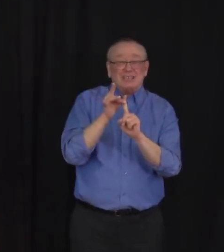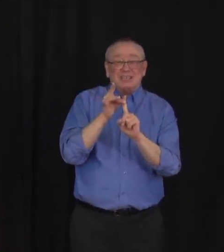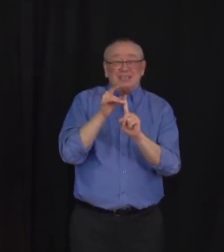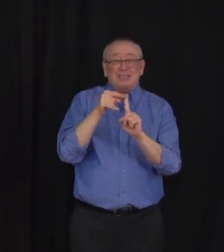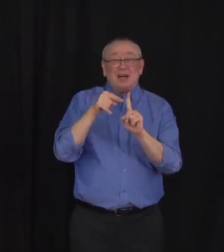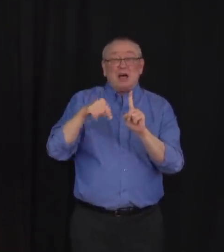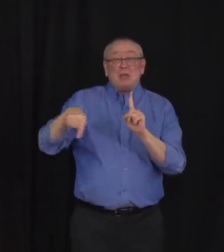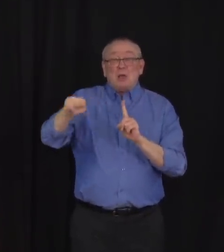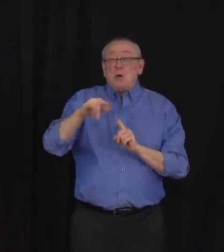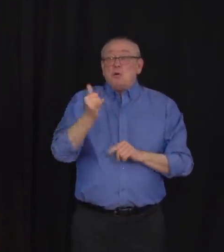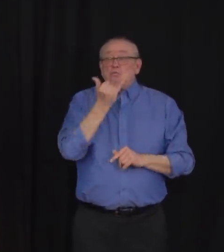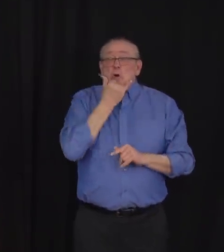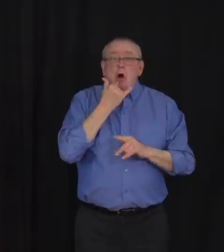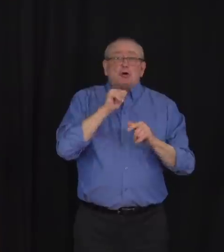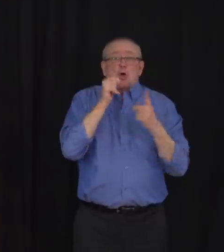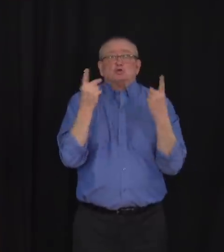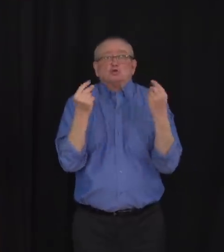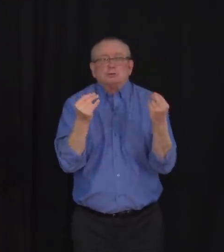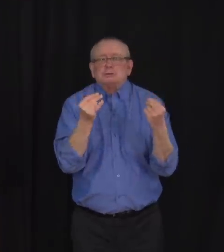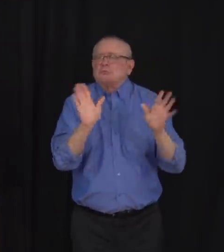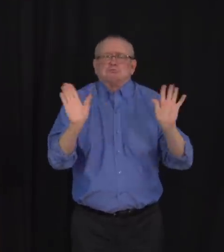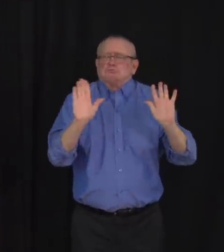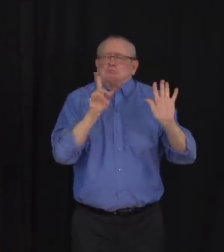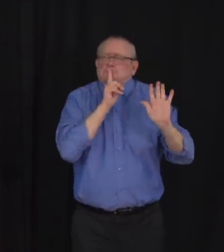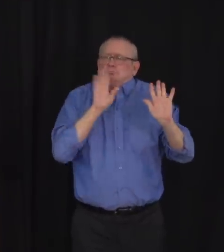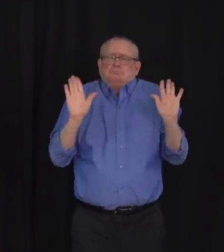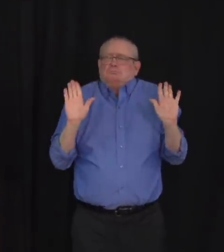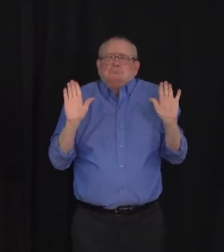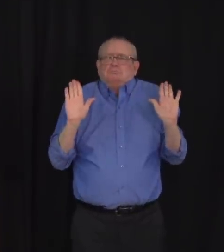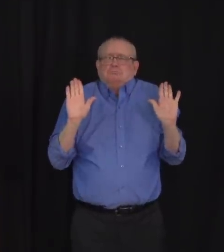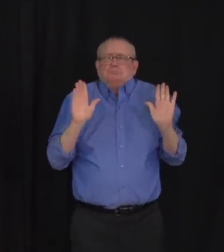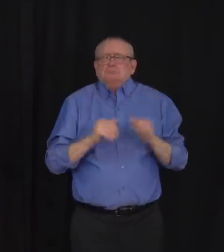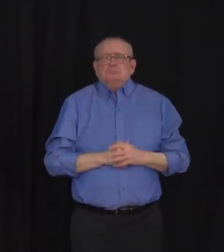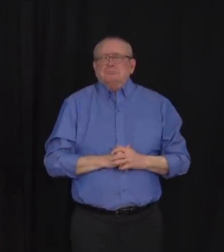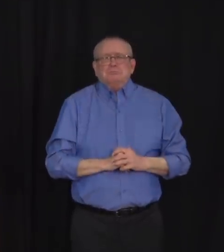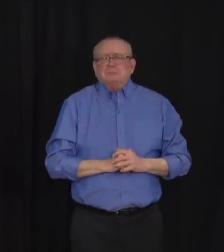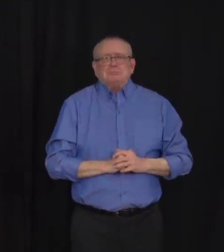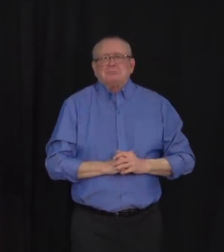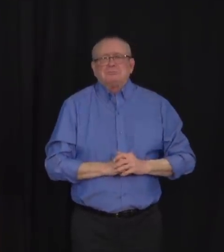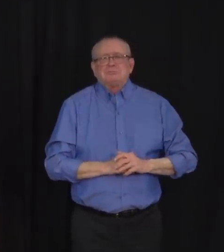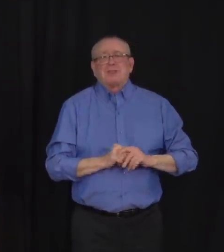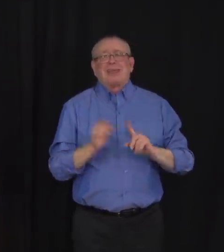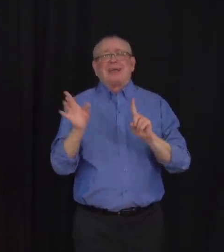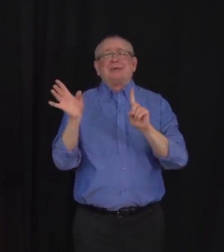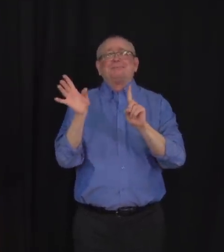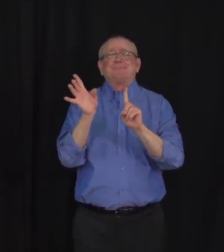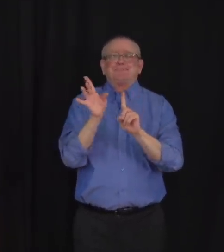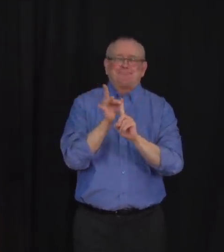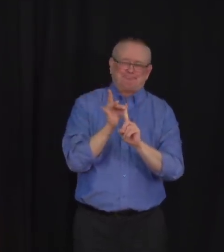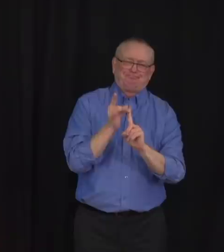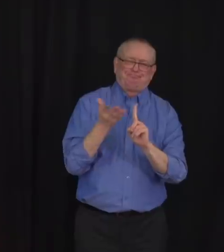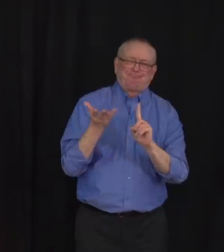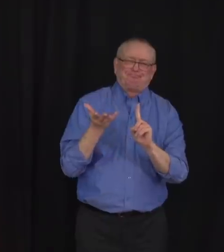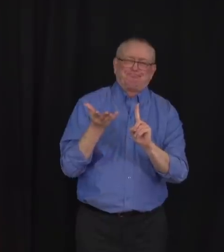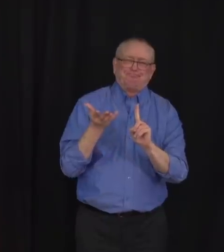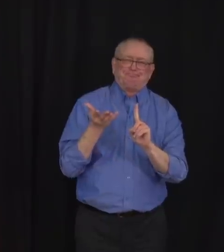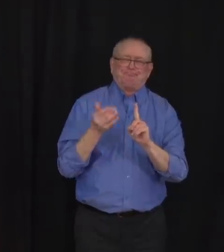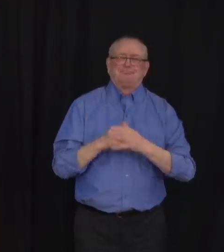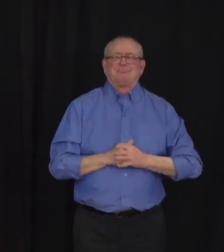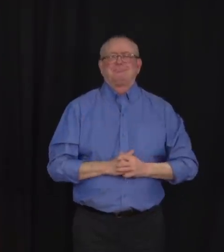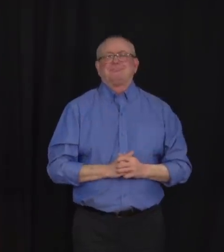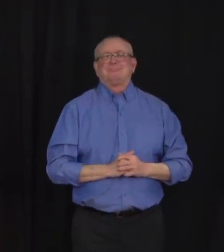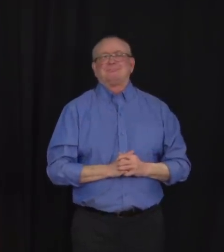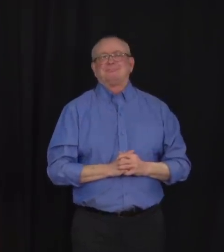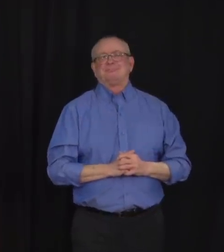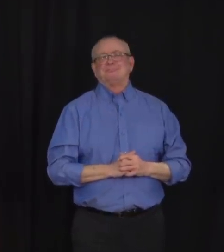was the result of a overlap in incubation and quarantine periods. In the schools